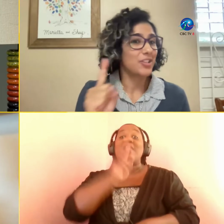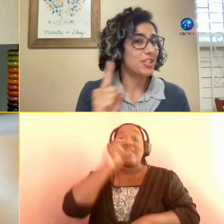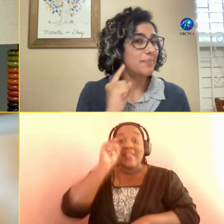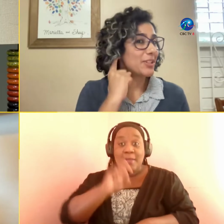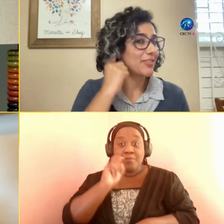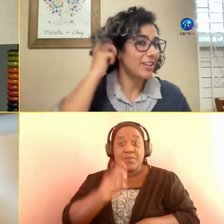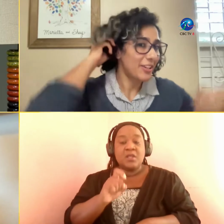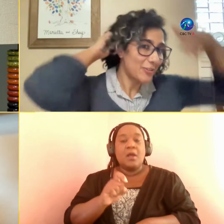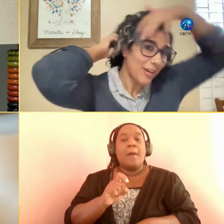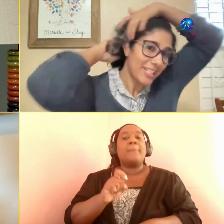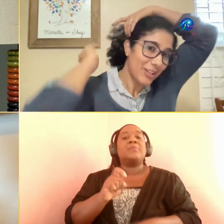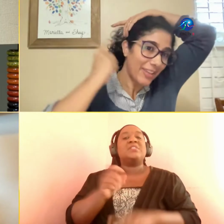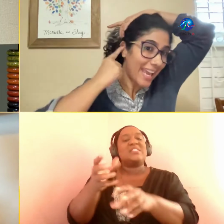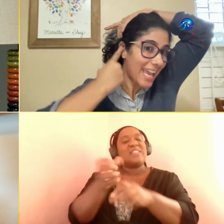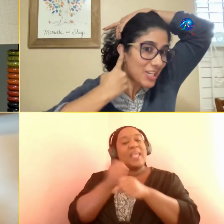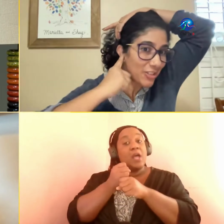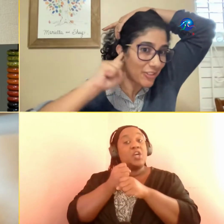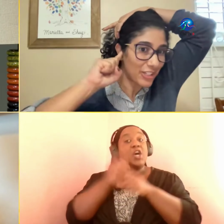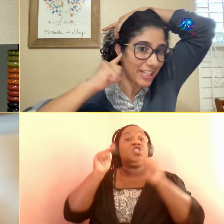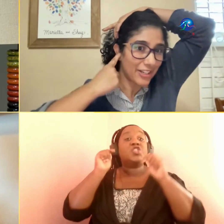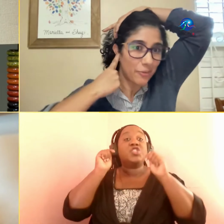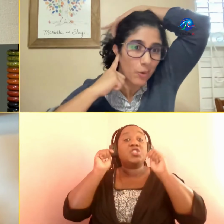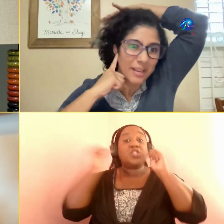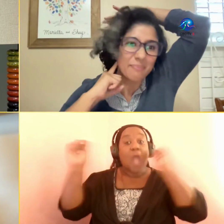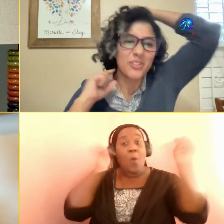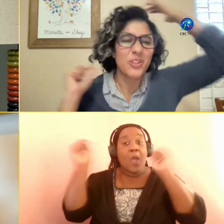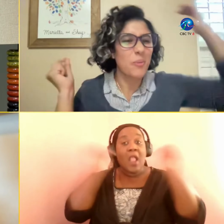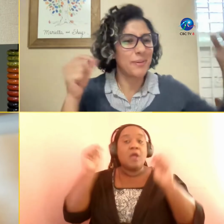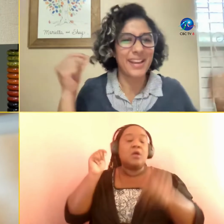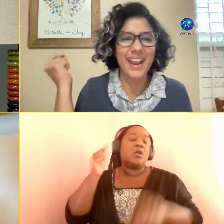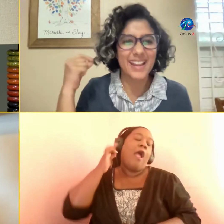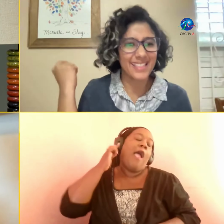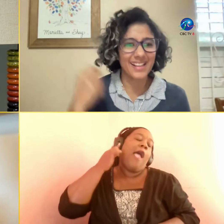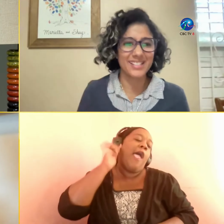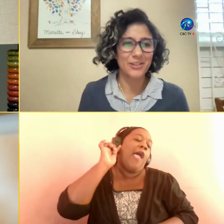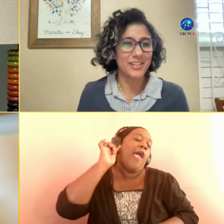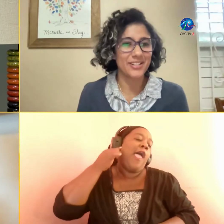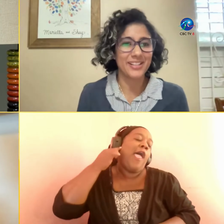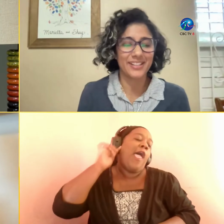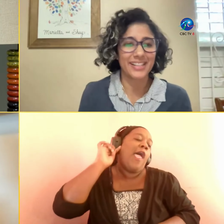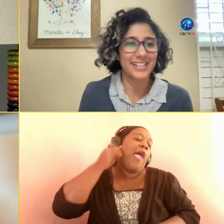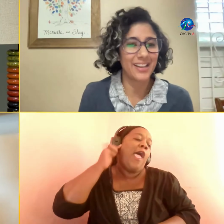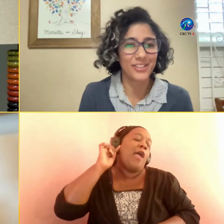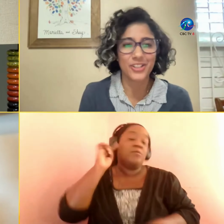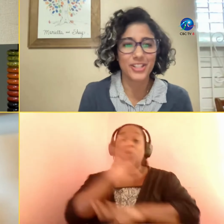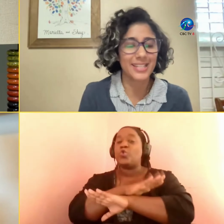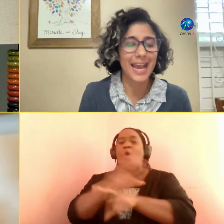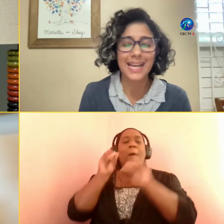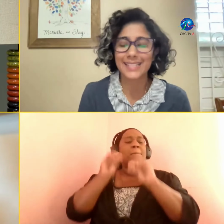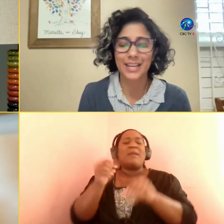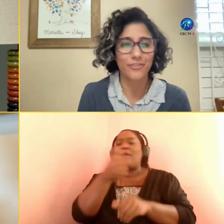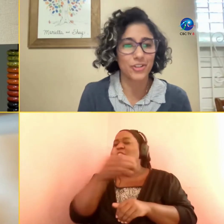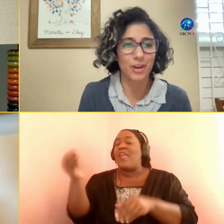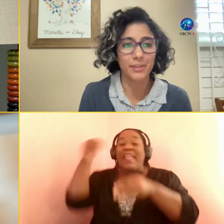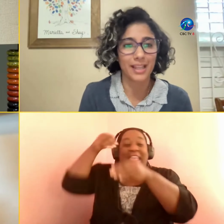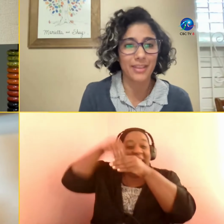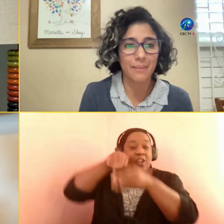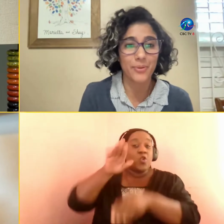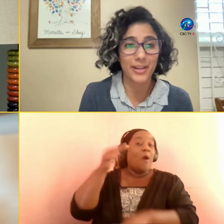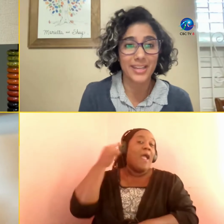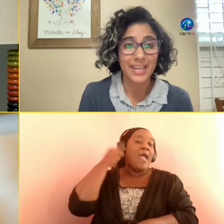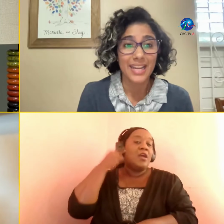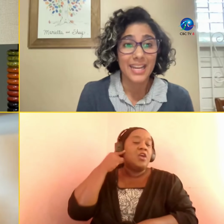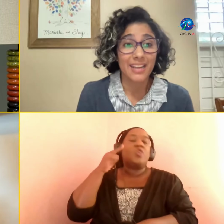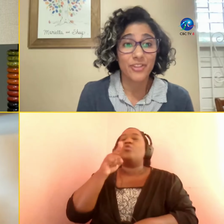towel and just put your finger right on the edge of your ear and wipe. Don't put anything down in your ear canal. You're just asking for